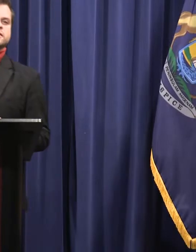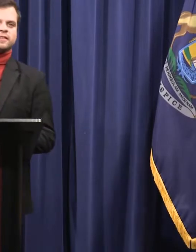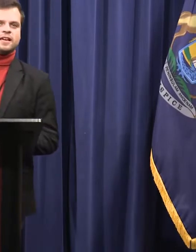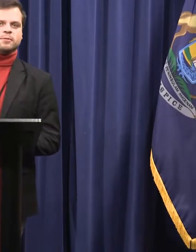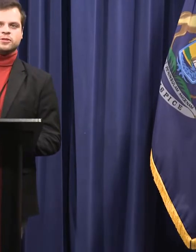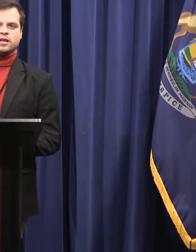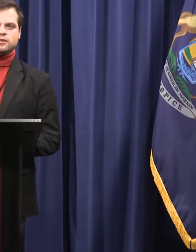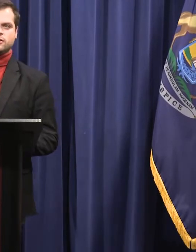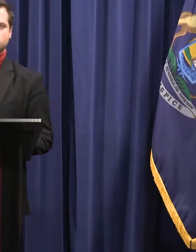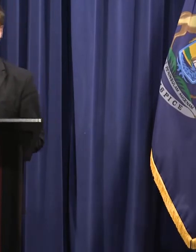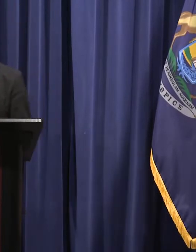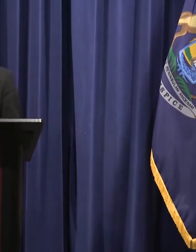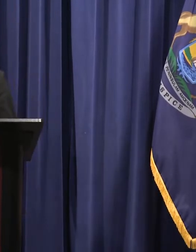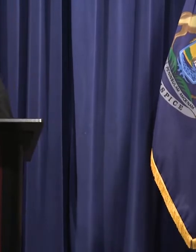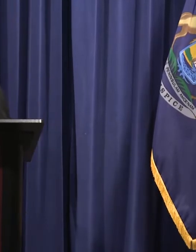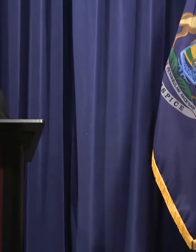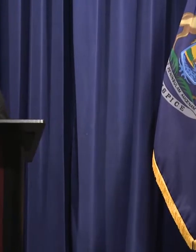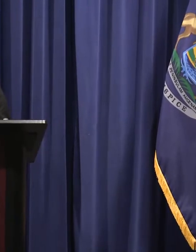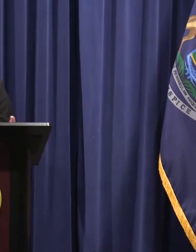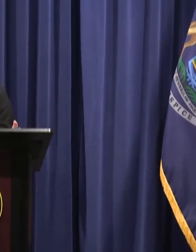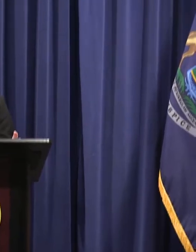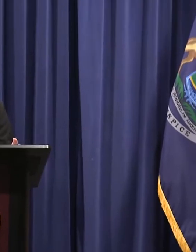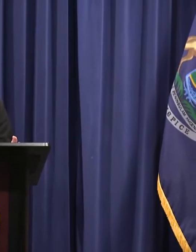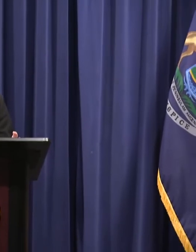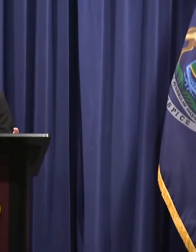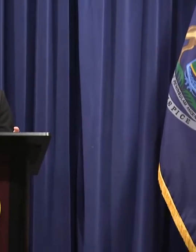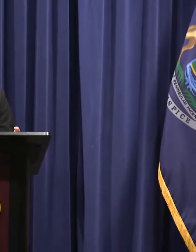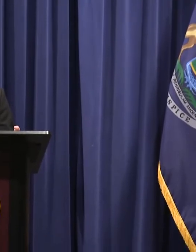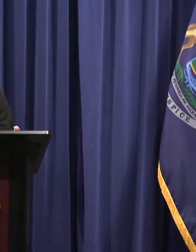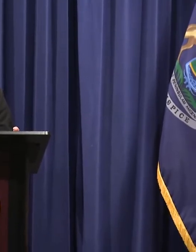I'll wait until the cable's changed. It does?